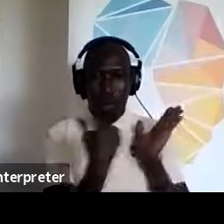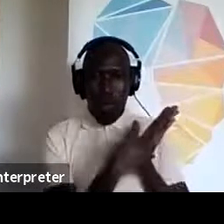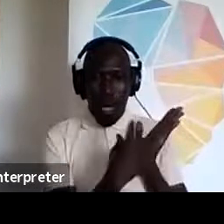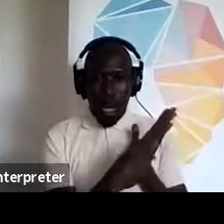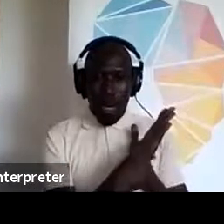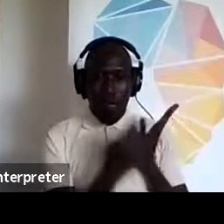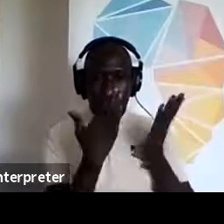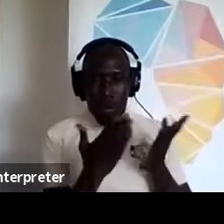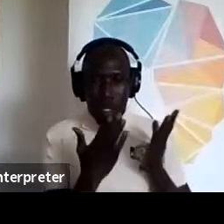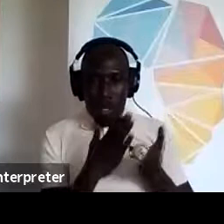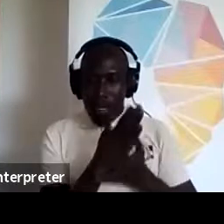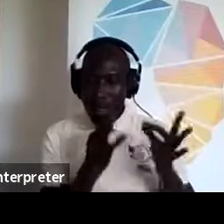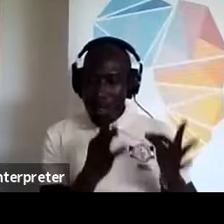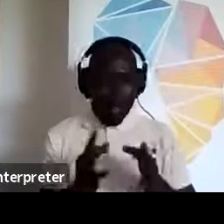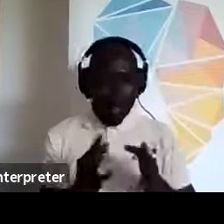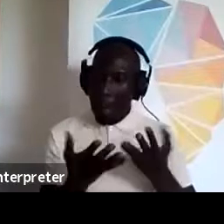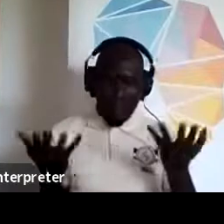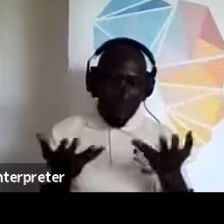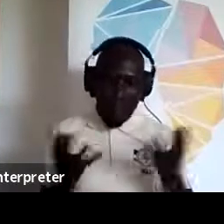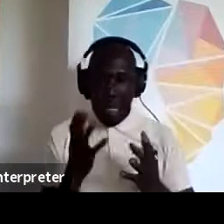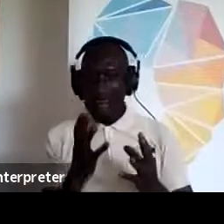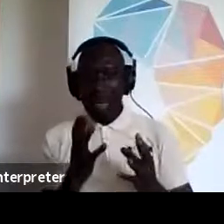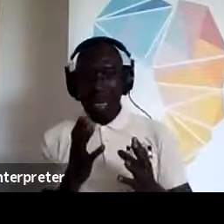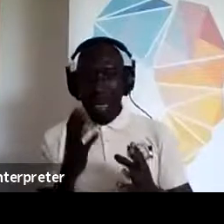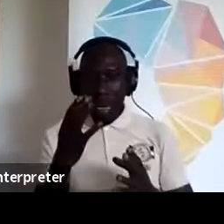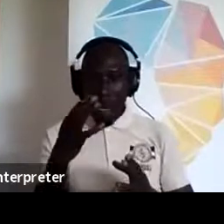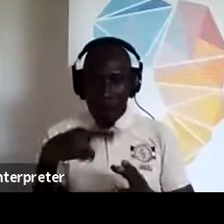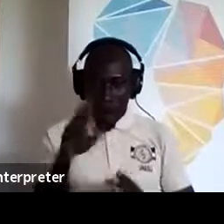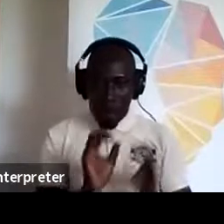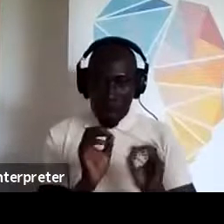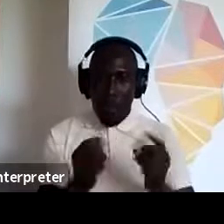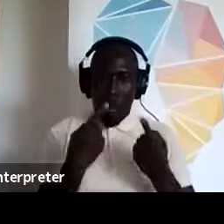is something that is not a right. It's already in the